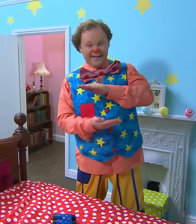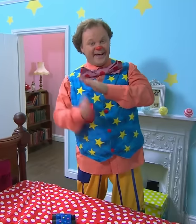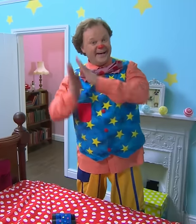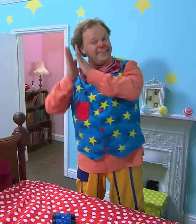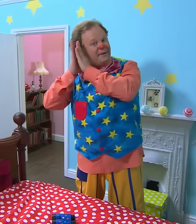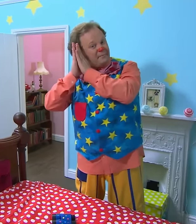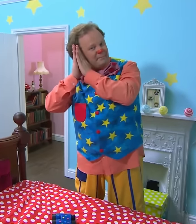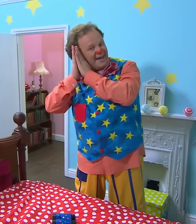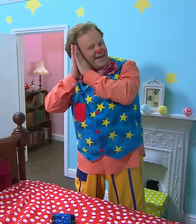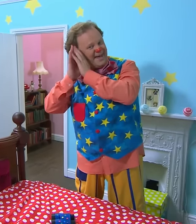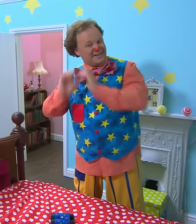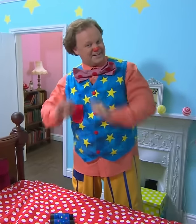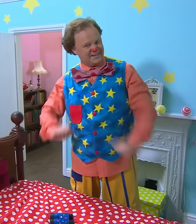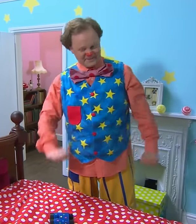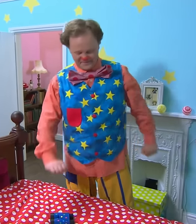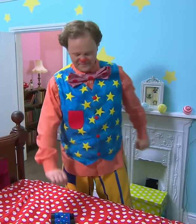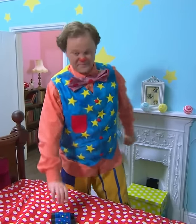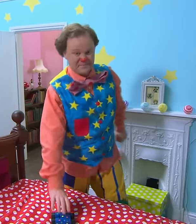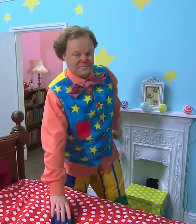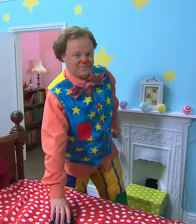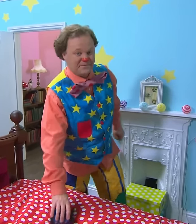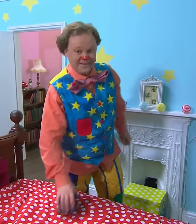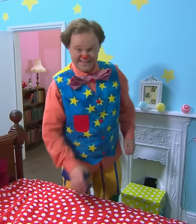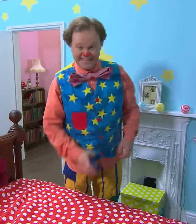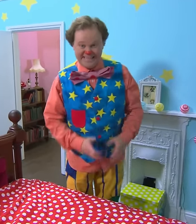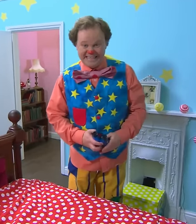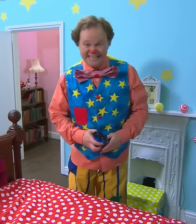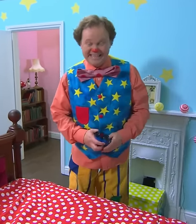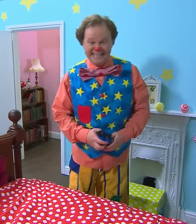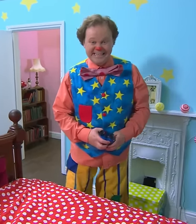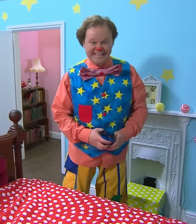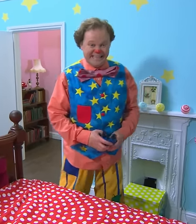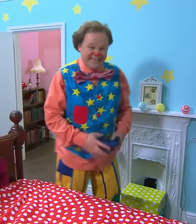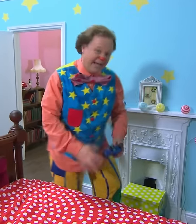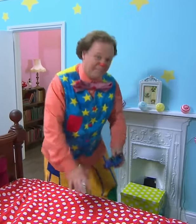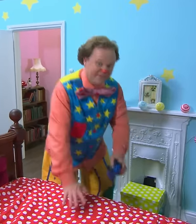Under the bed. Under the bed? Come on.